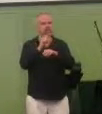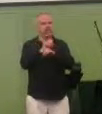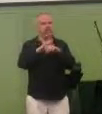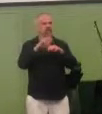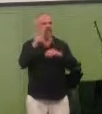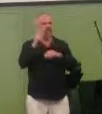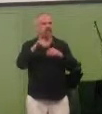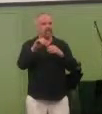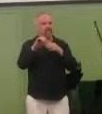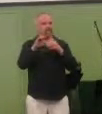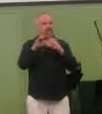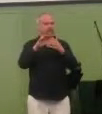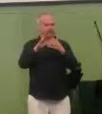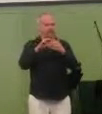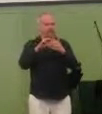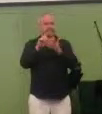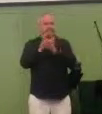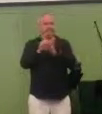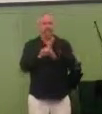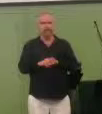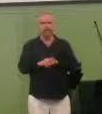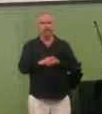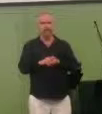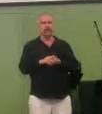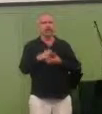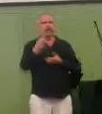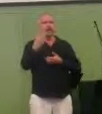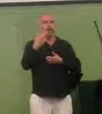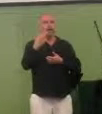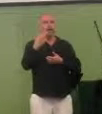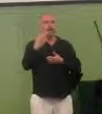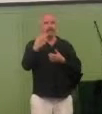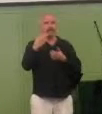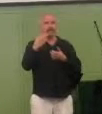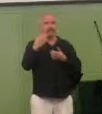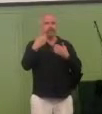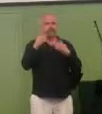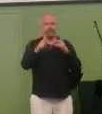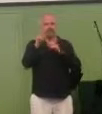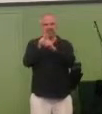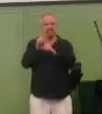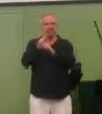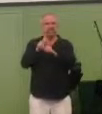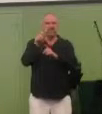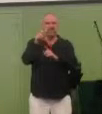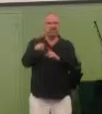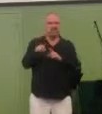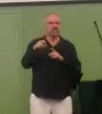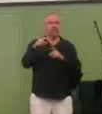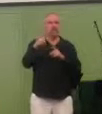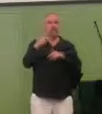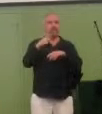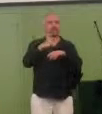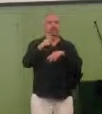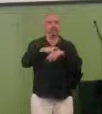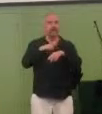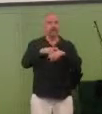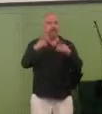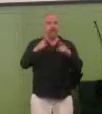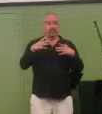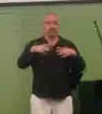also experienced fag baiting as Sheila and was harassed on more than one occasion while